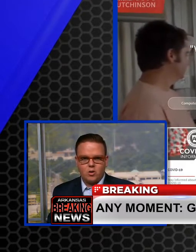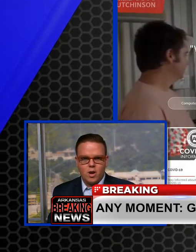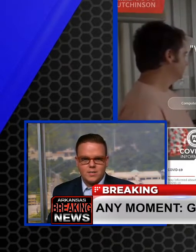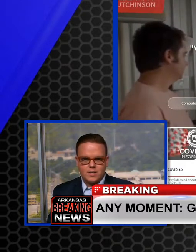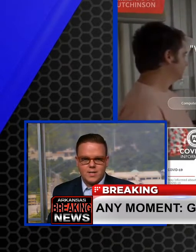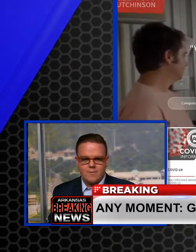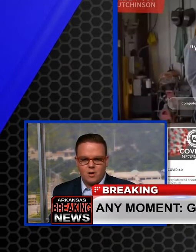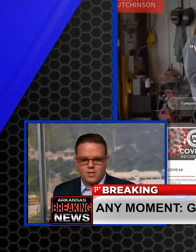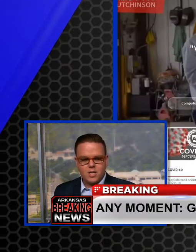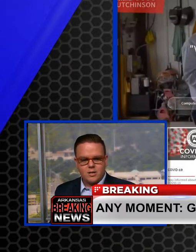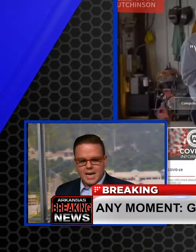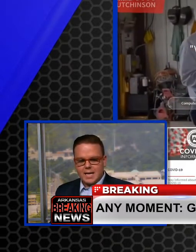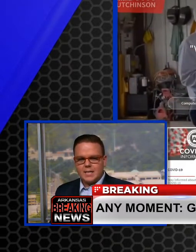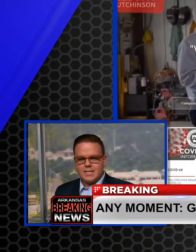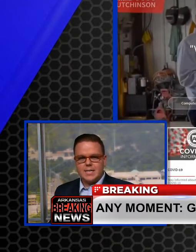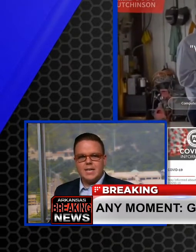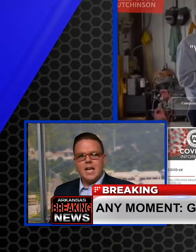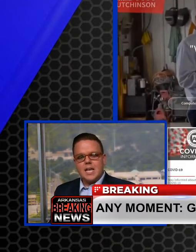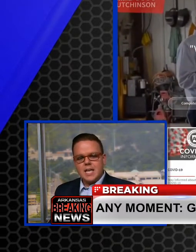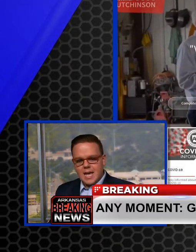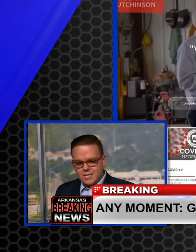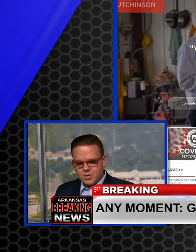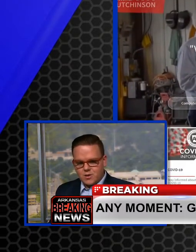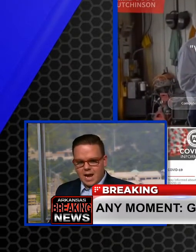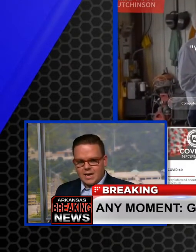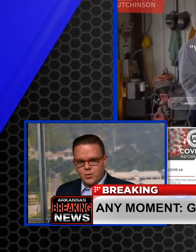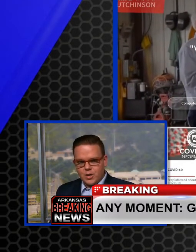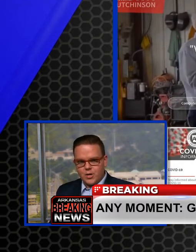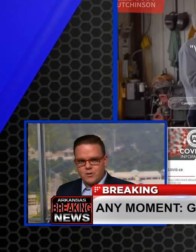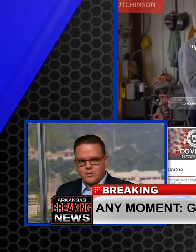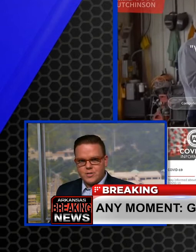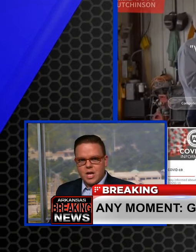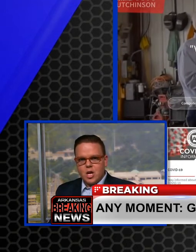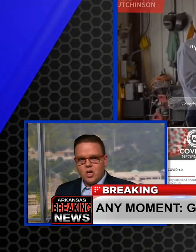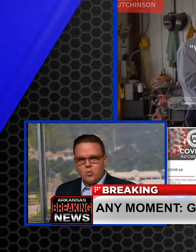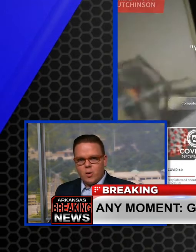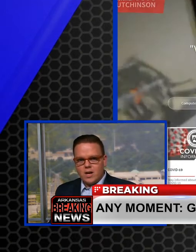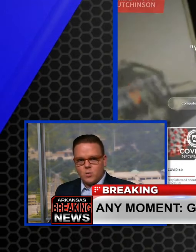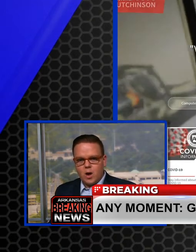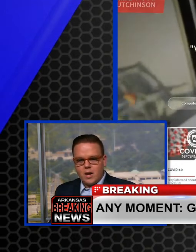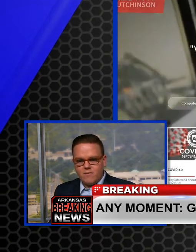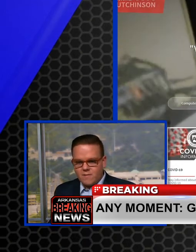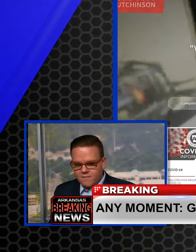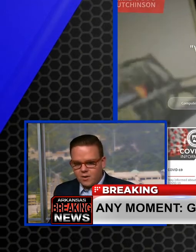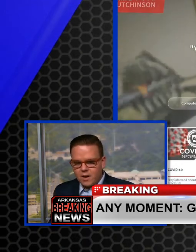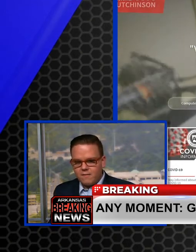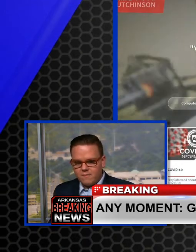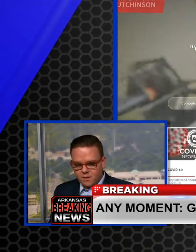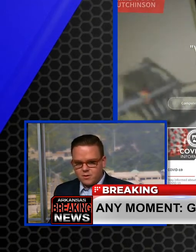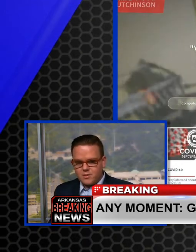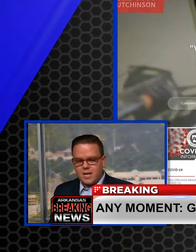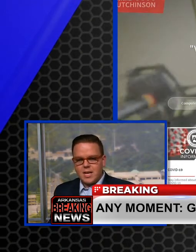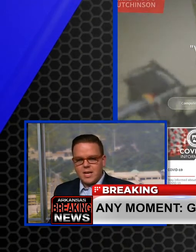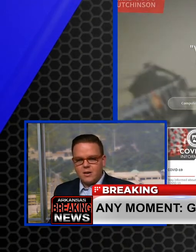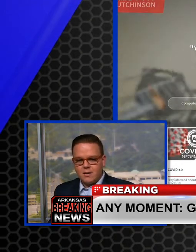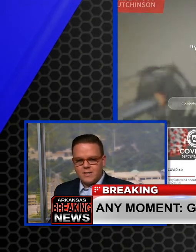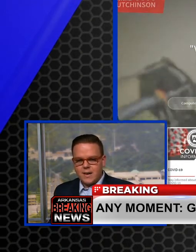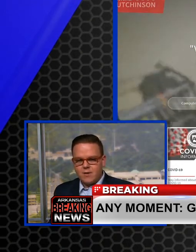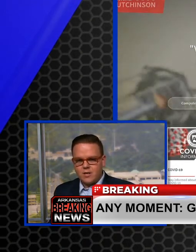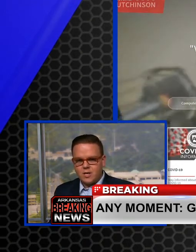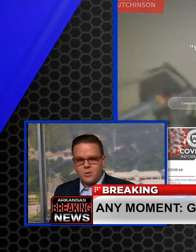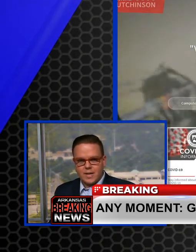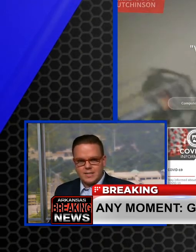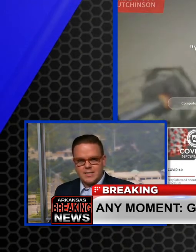delivered across the state of Arkansas. Take a listen yesterday to a nurse who was one of the very first here in the